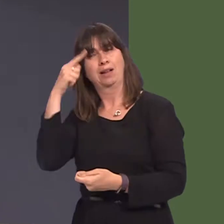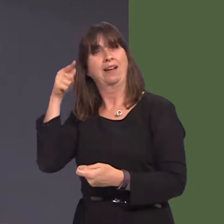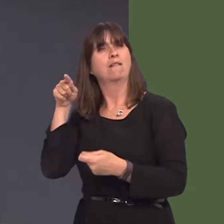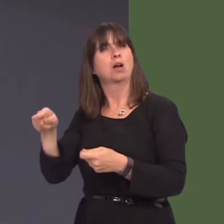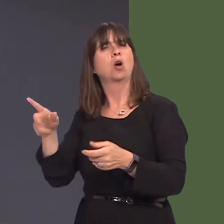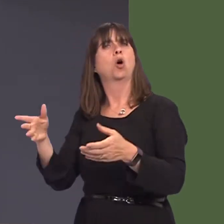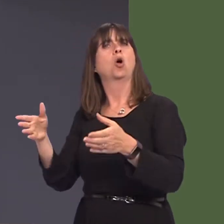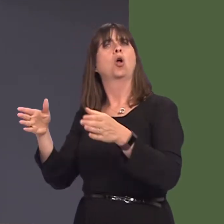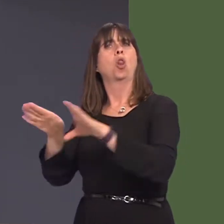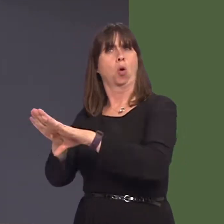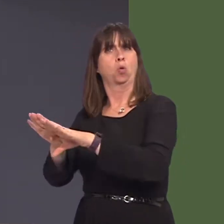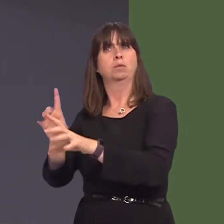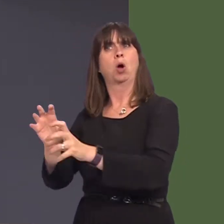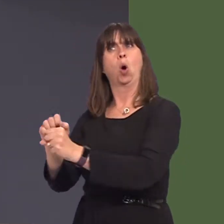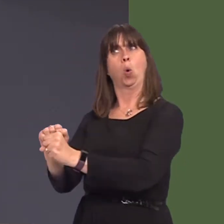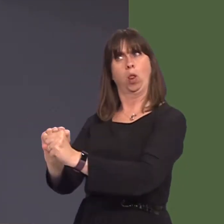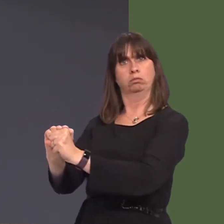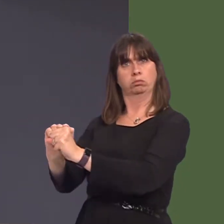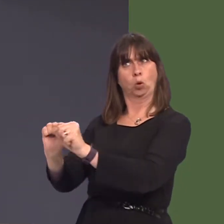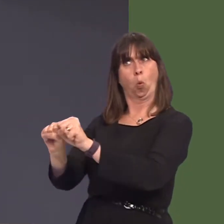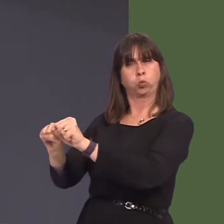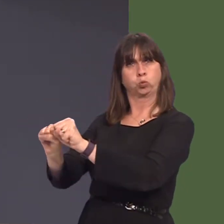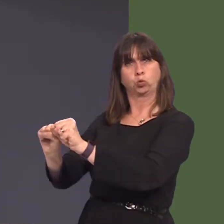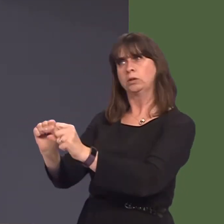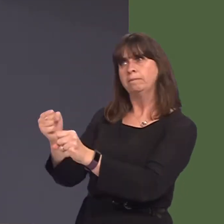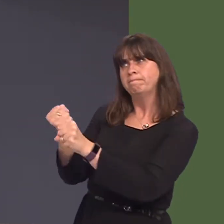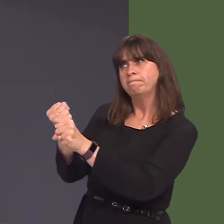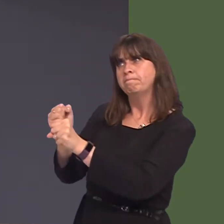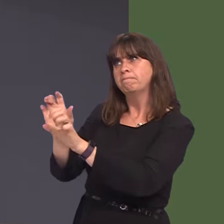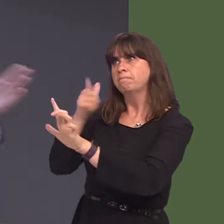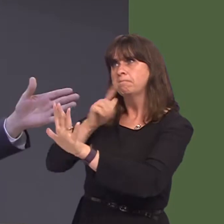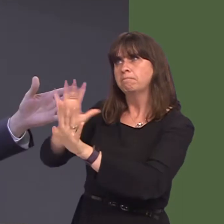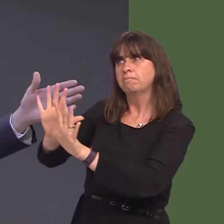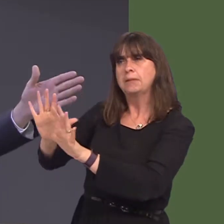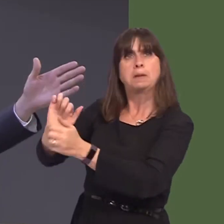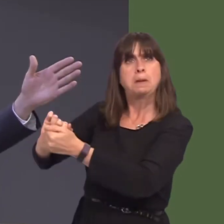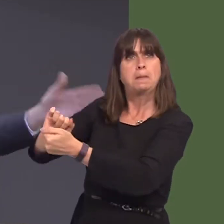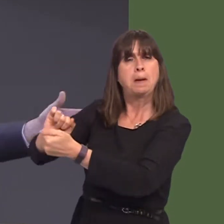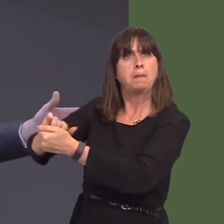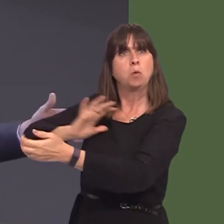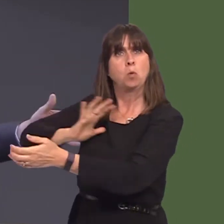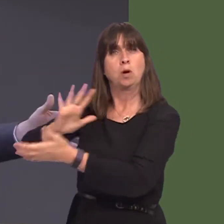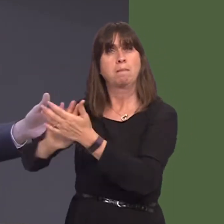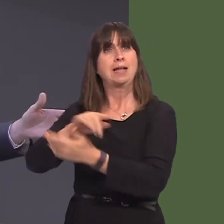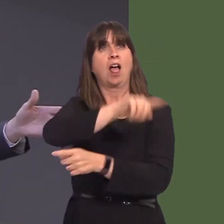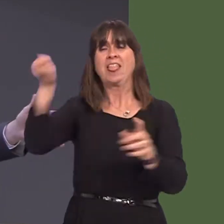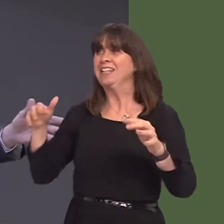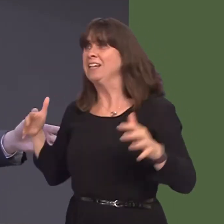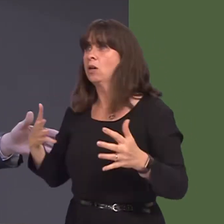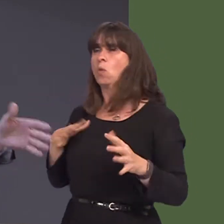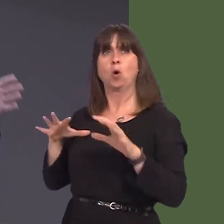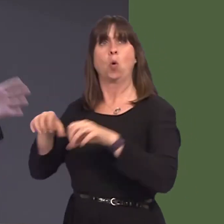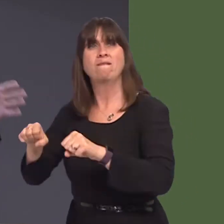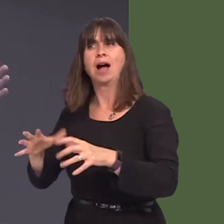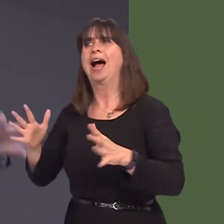is mothballed, it closes everyone else out in terms of the opportunity to process milk in that area. And we don't want a situation such as the one we saw